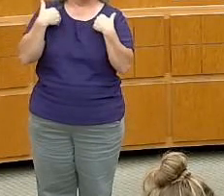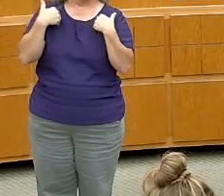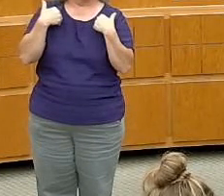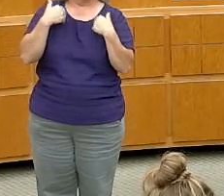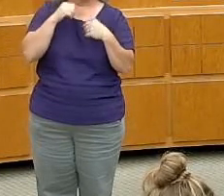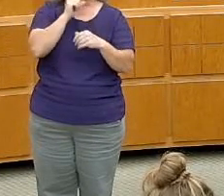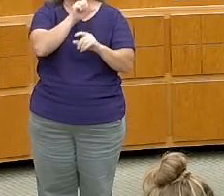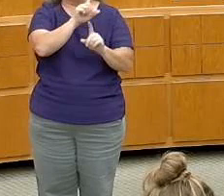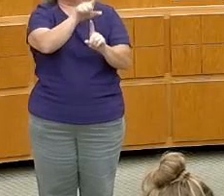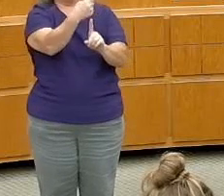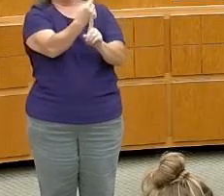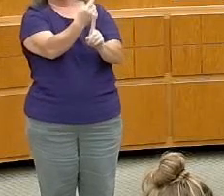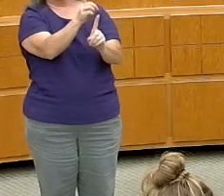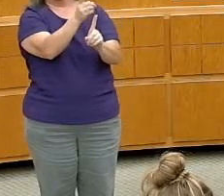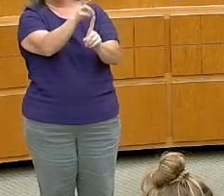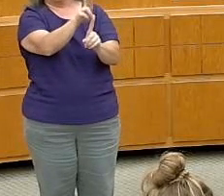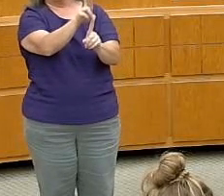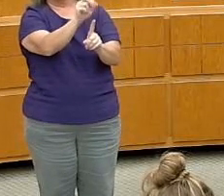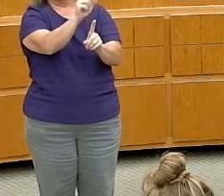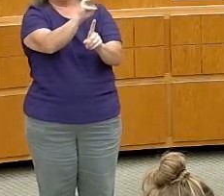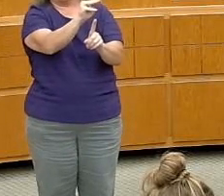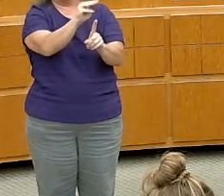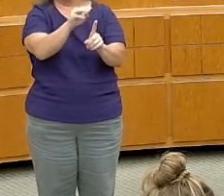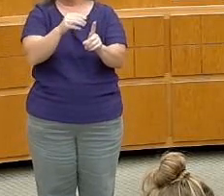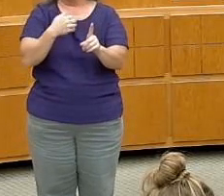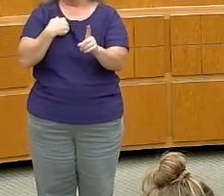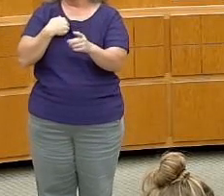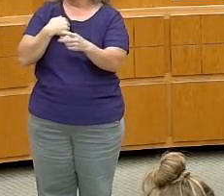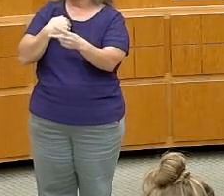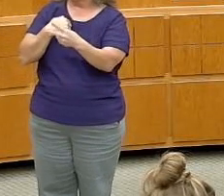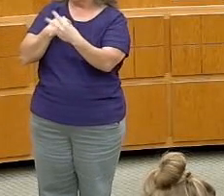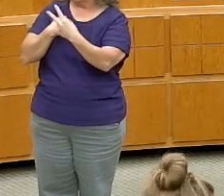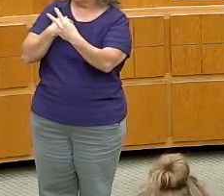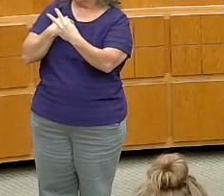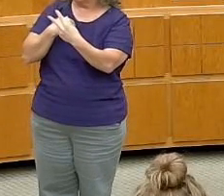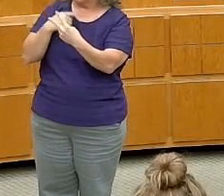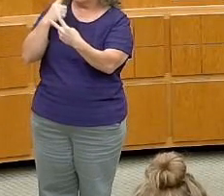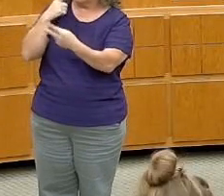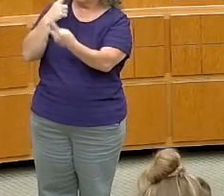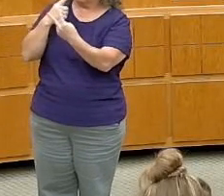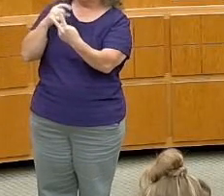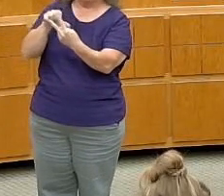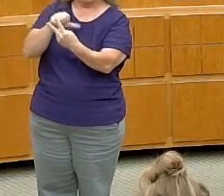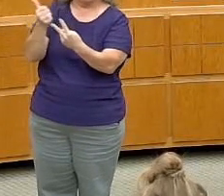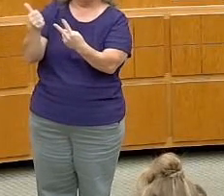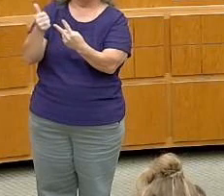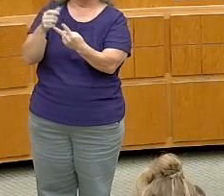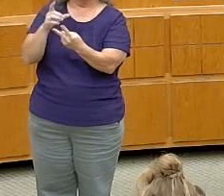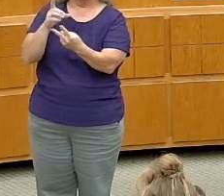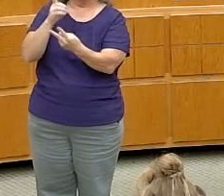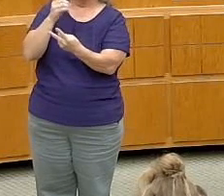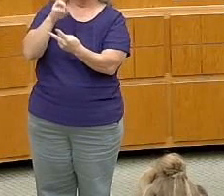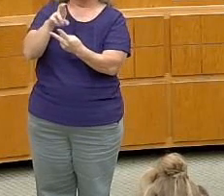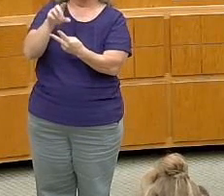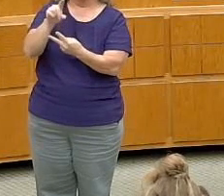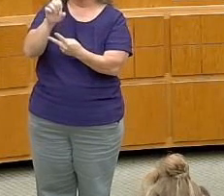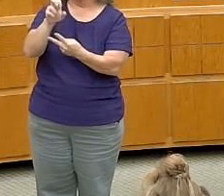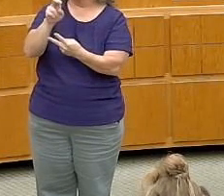only Dr. Ram, but we have 2 other, I believe, we have Dr. Janicer and we